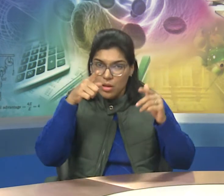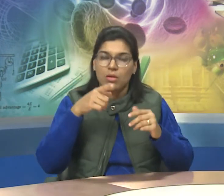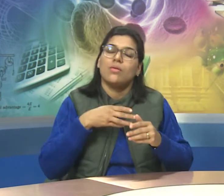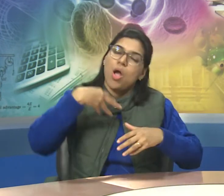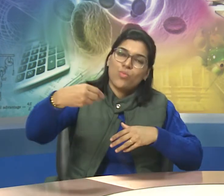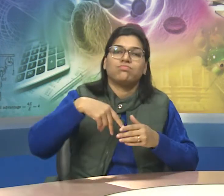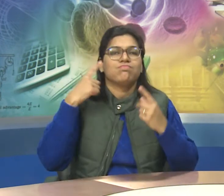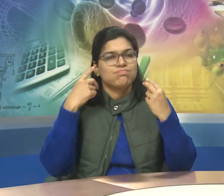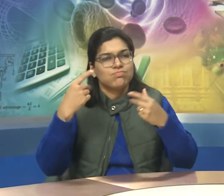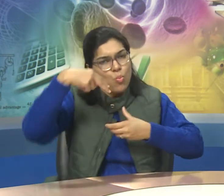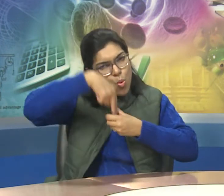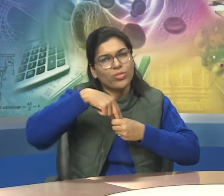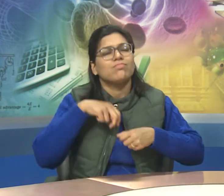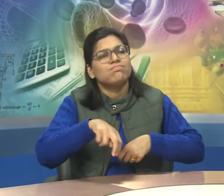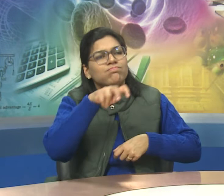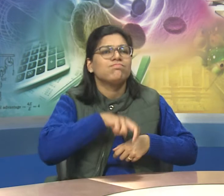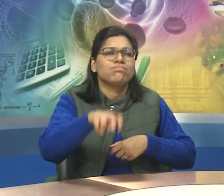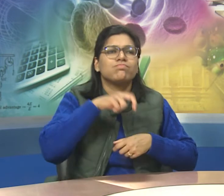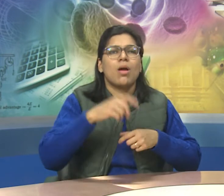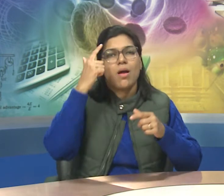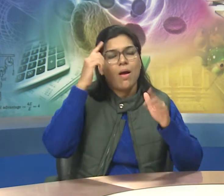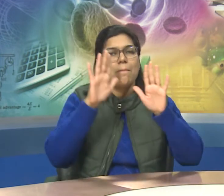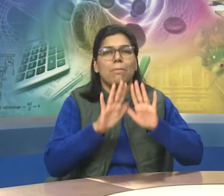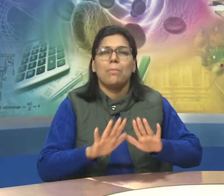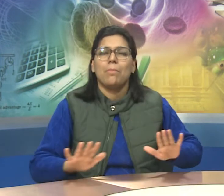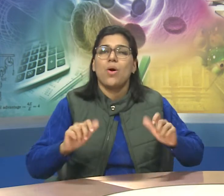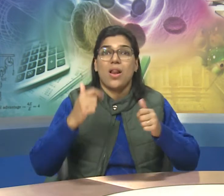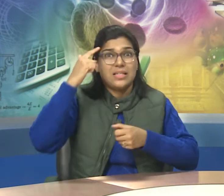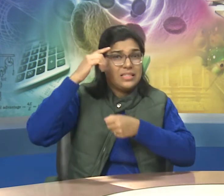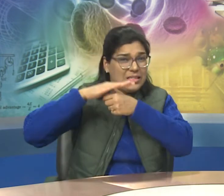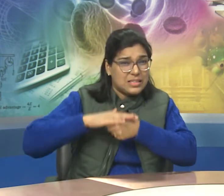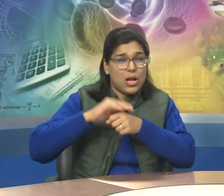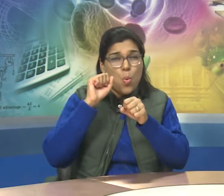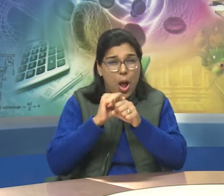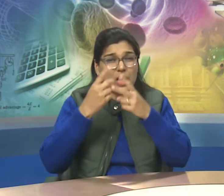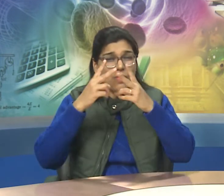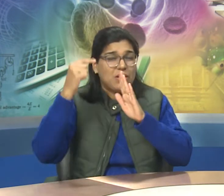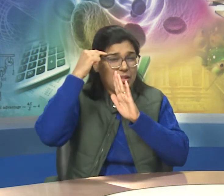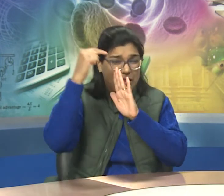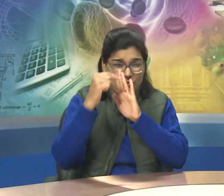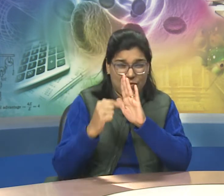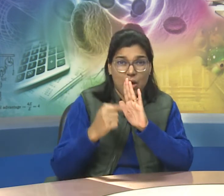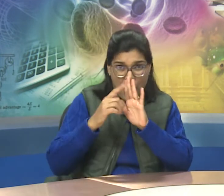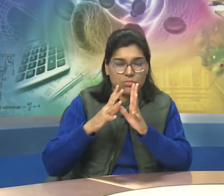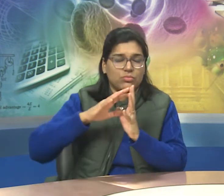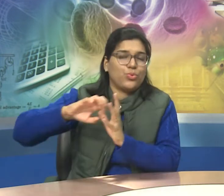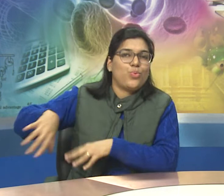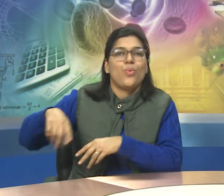congenial environment, and pursuing a hobby of one's